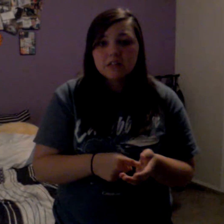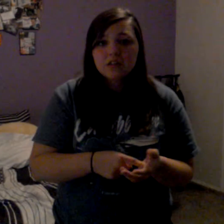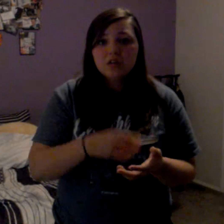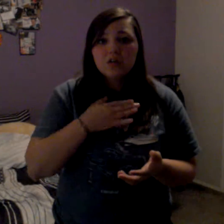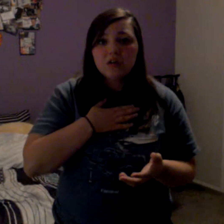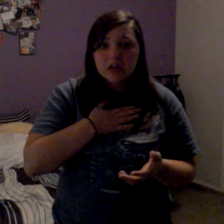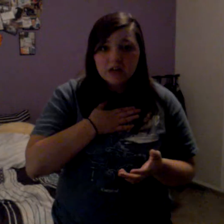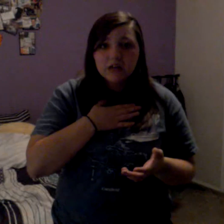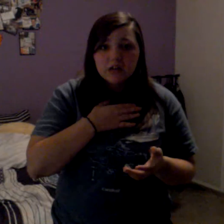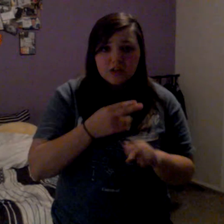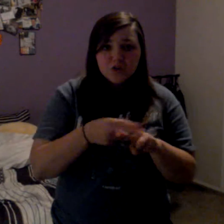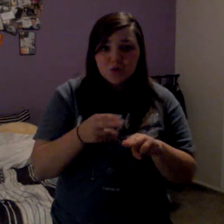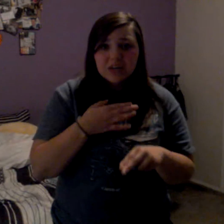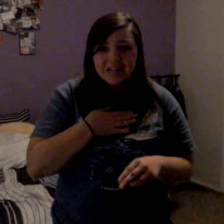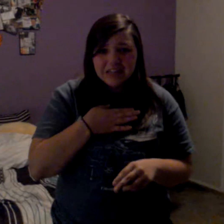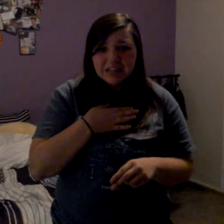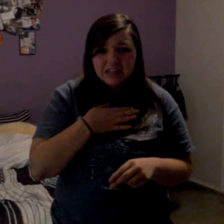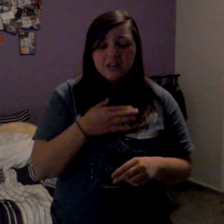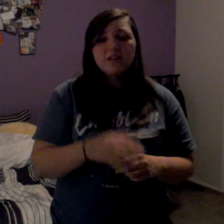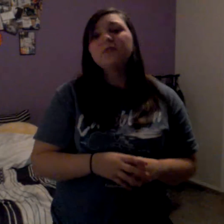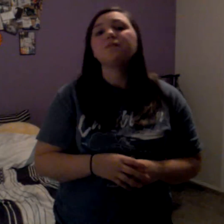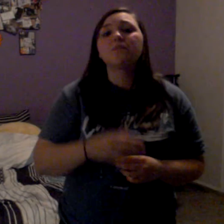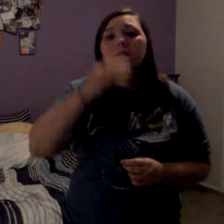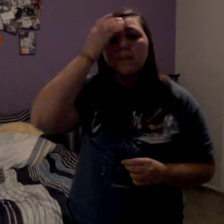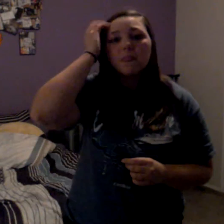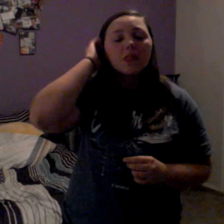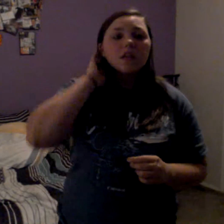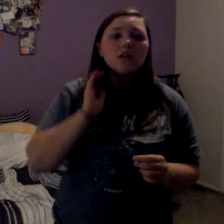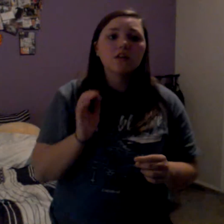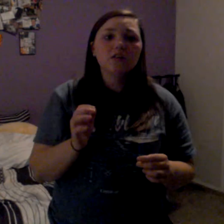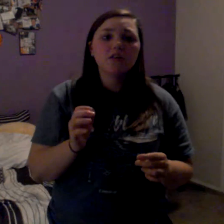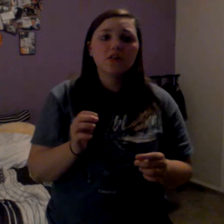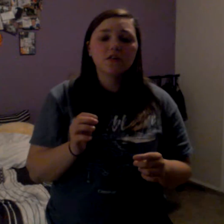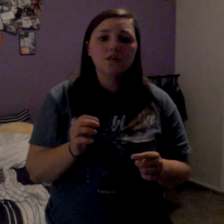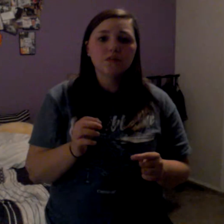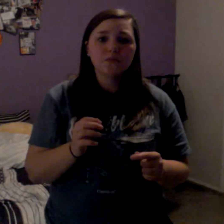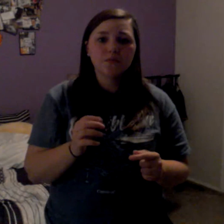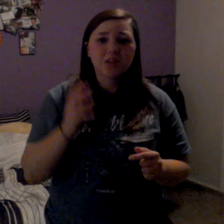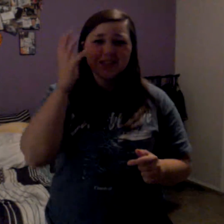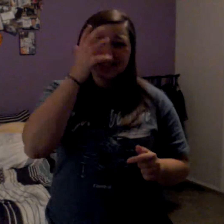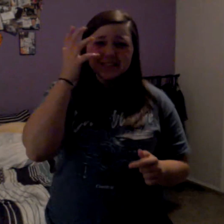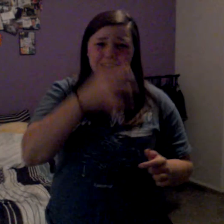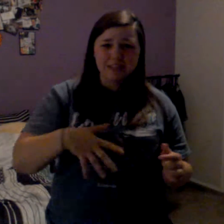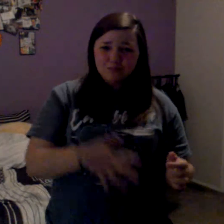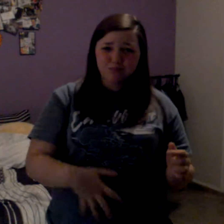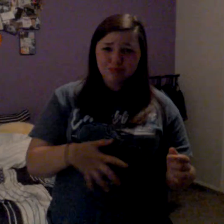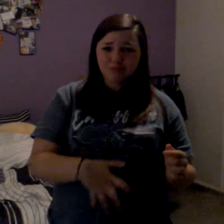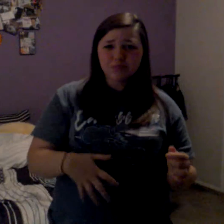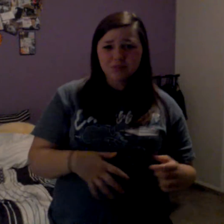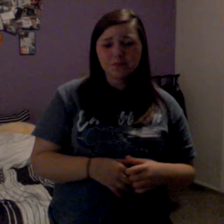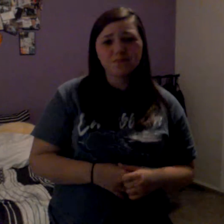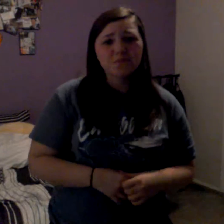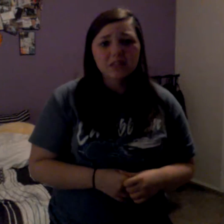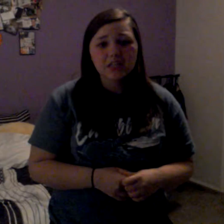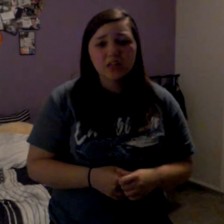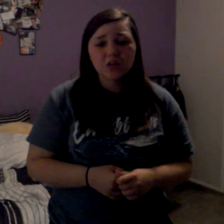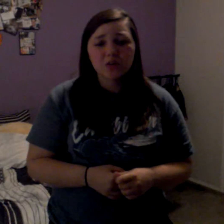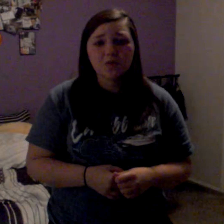Severe sweating, nausea, and dizziness or lightheadedness is also symptoms of a heart attack